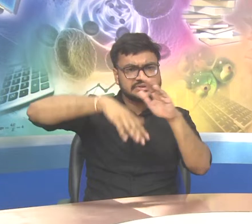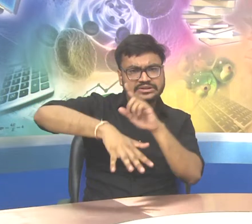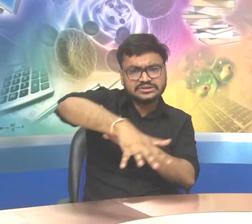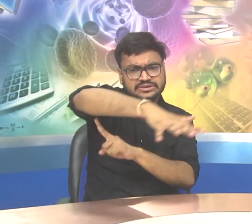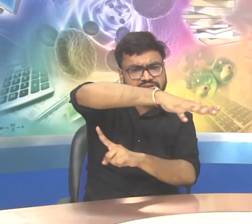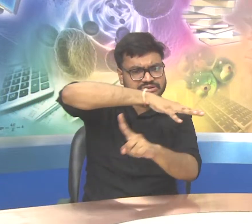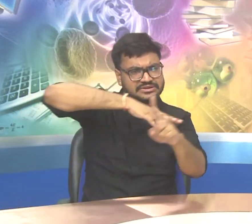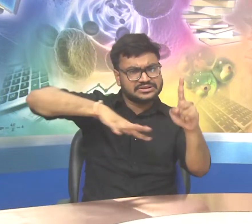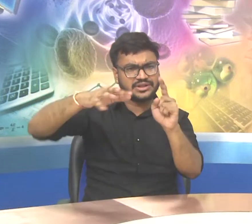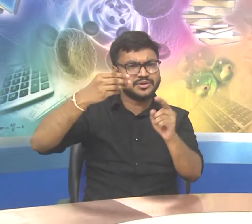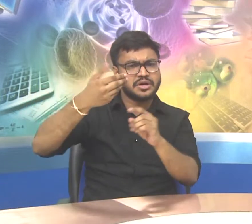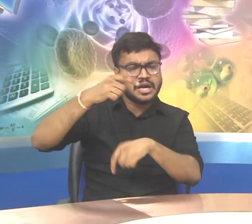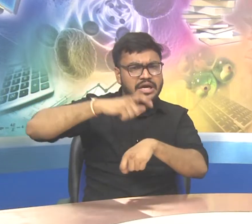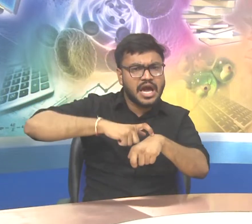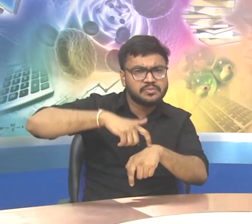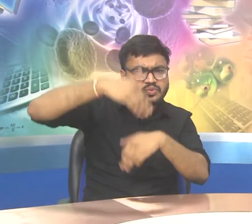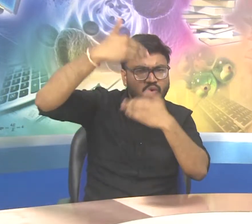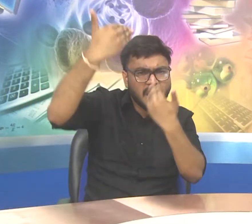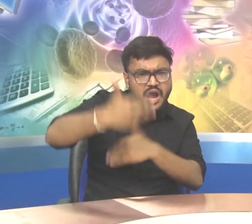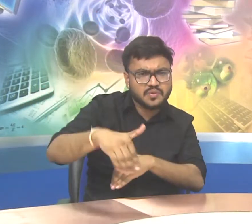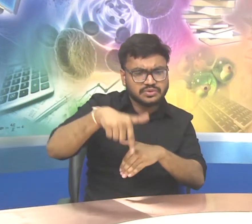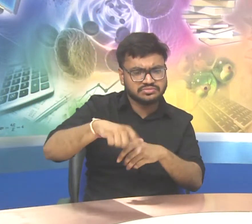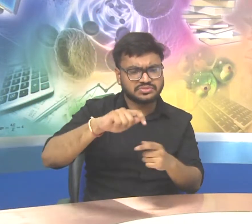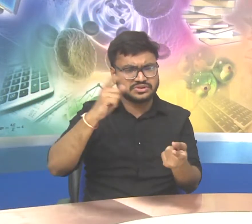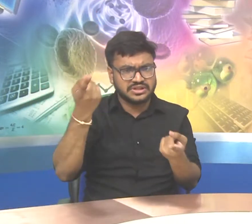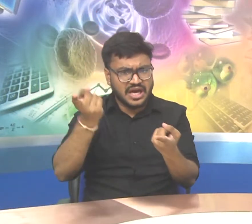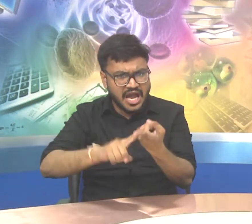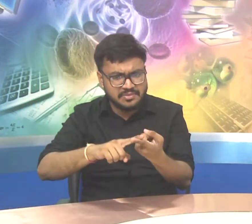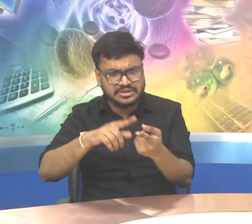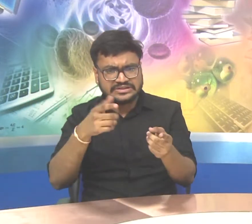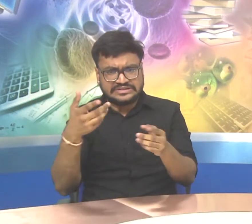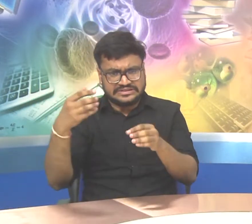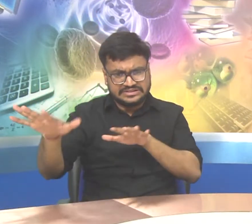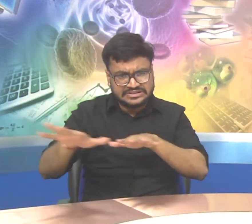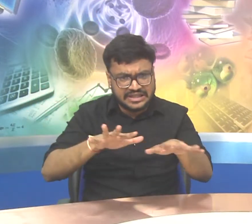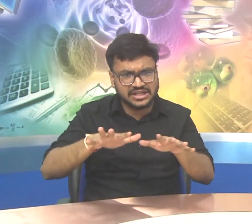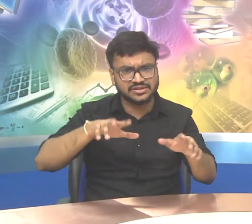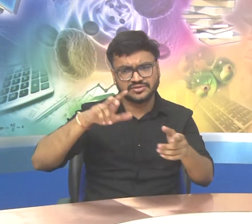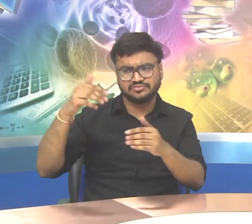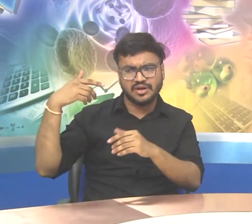can describe the physical conditions of primitive earth.